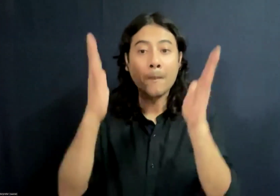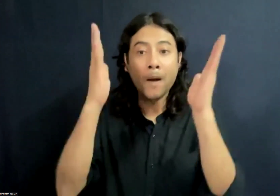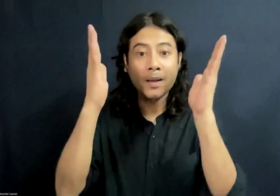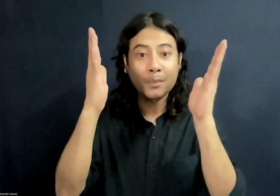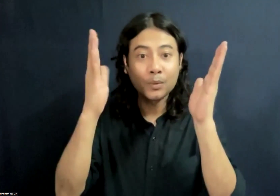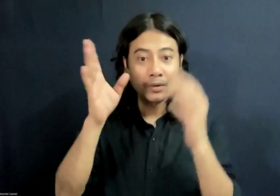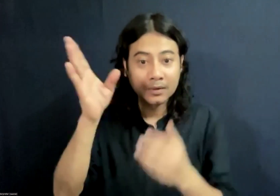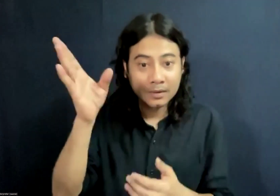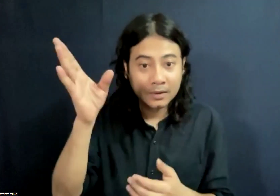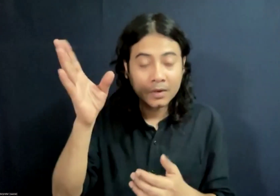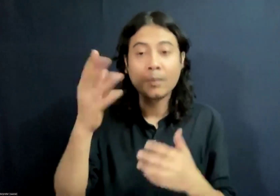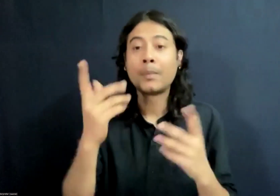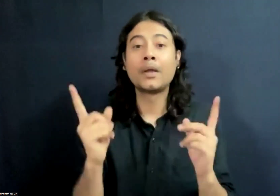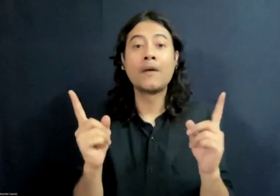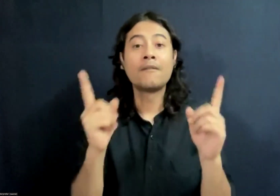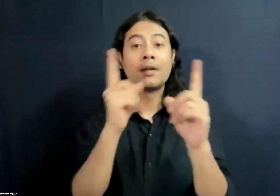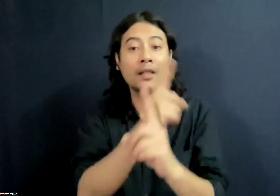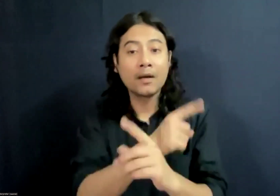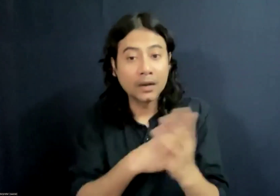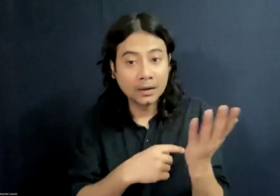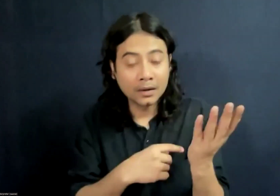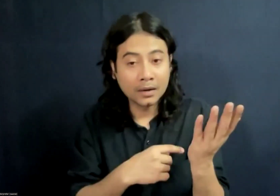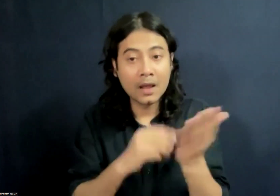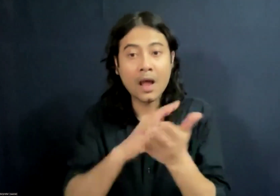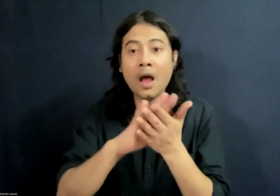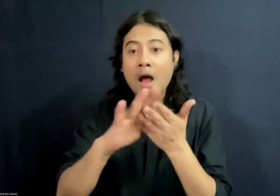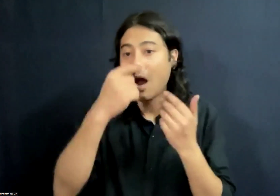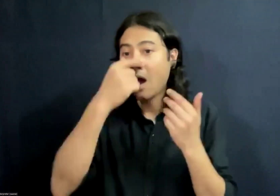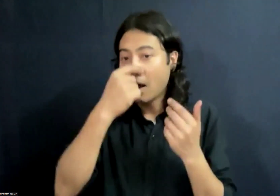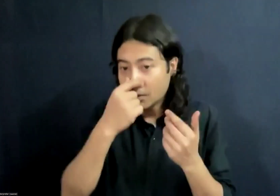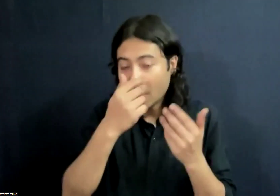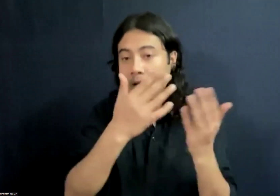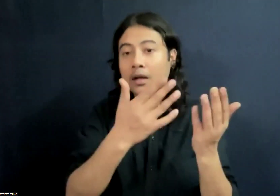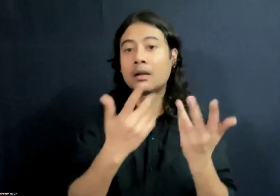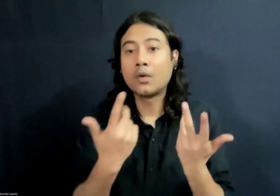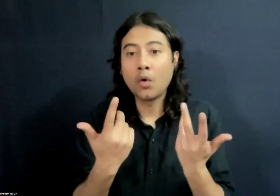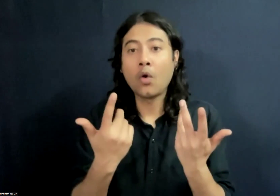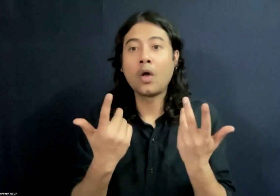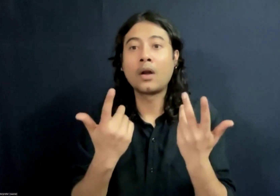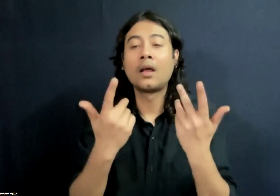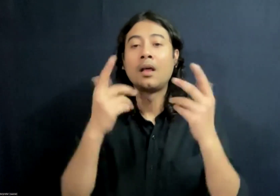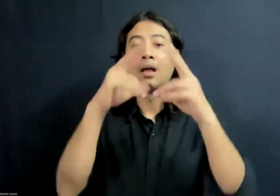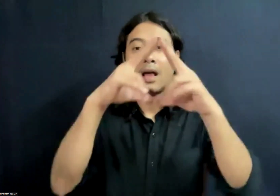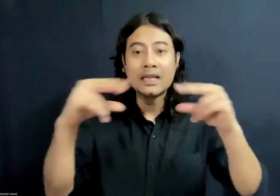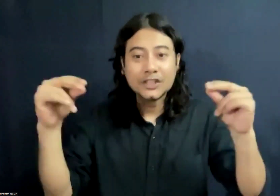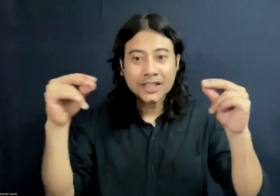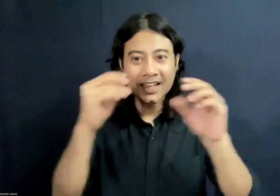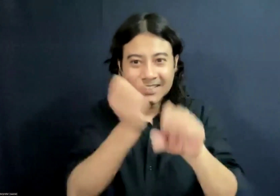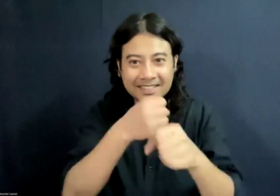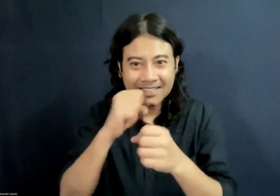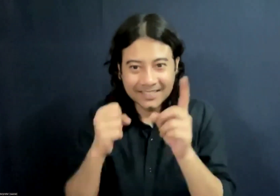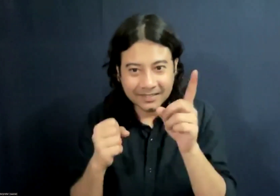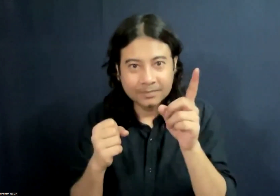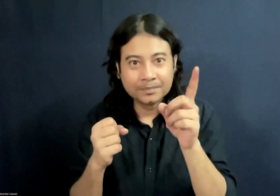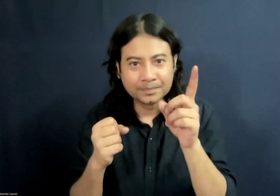Vrindavan, or Haridwar, Rishikesh, you visit some holy places. So there you should give charity